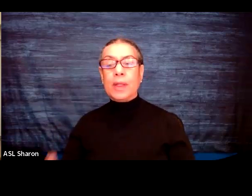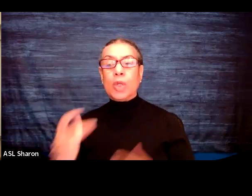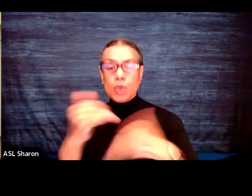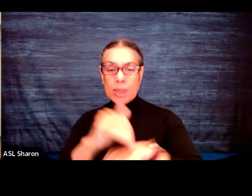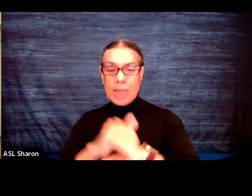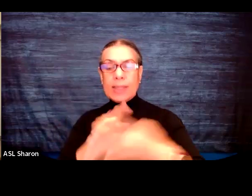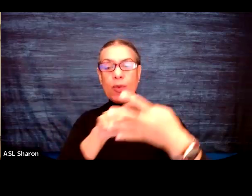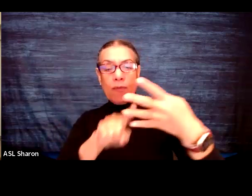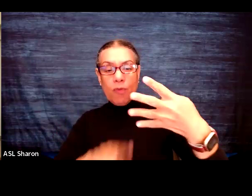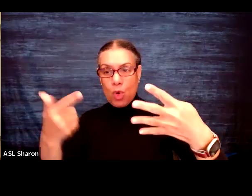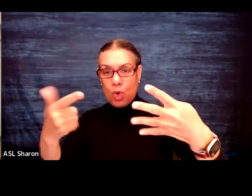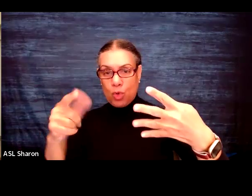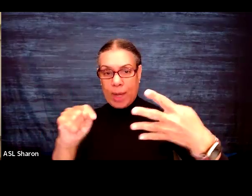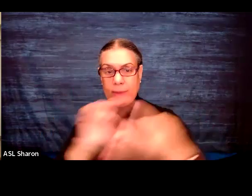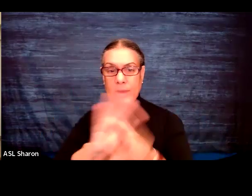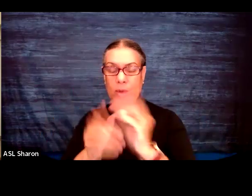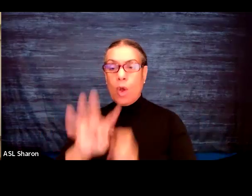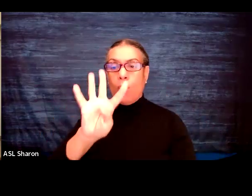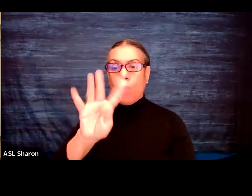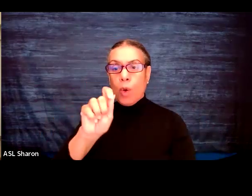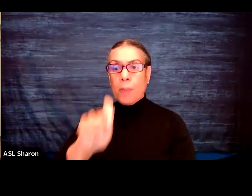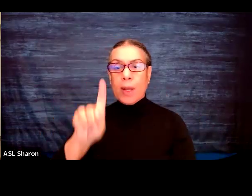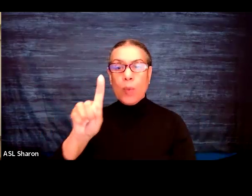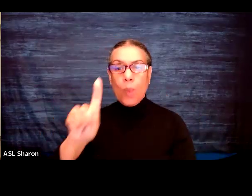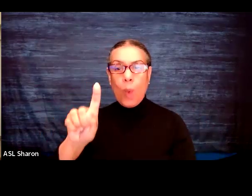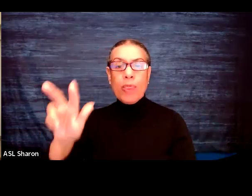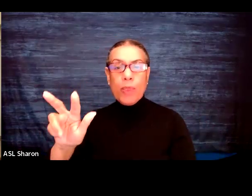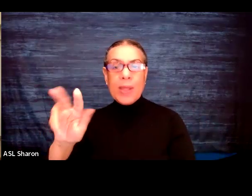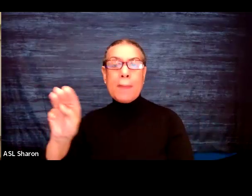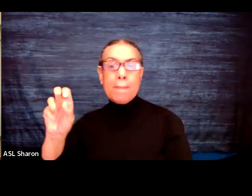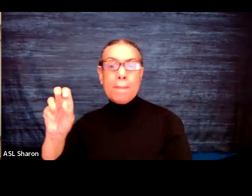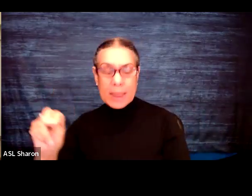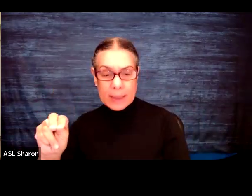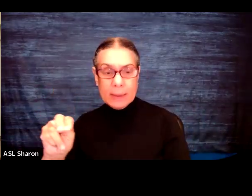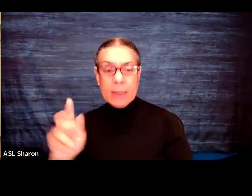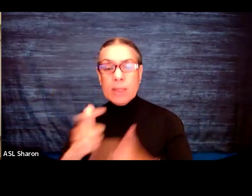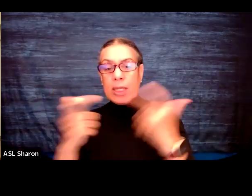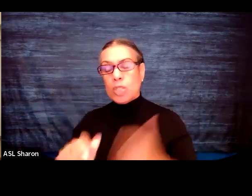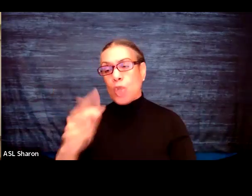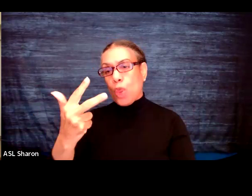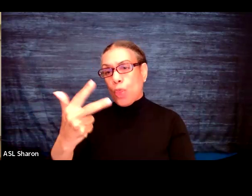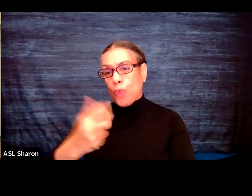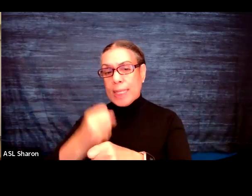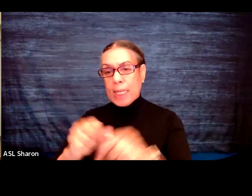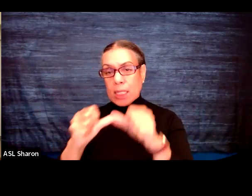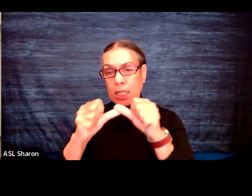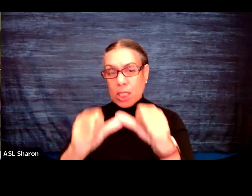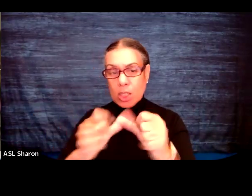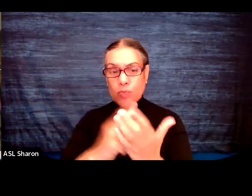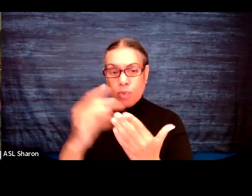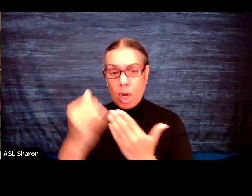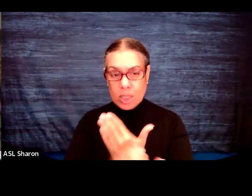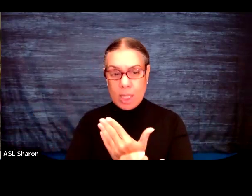4 grants totaling $4.13 million. The largest of these is a 3-year continuing project provide